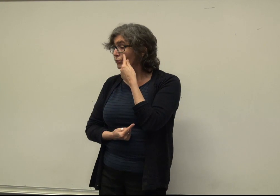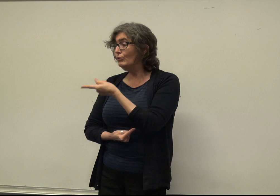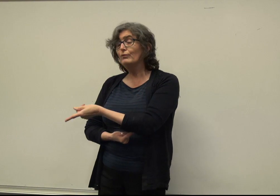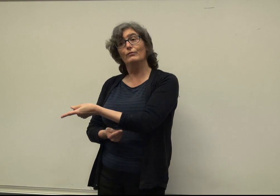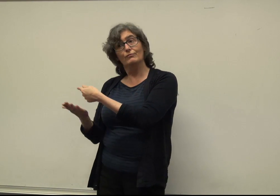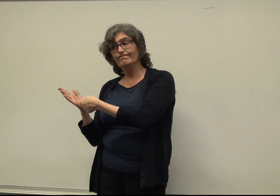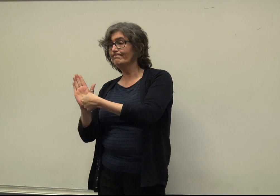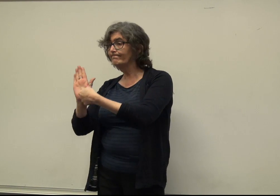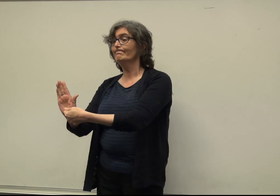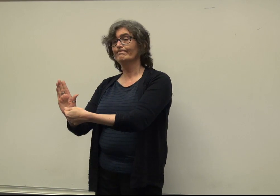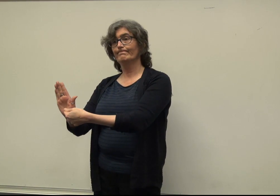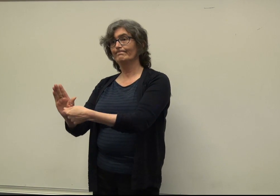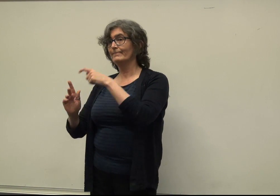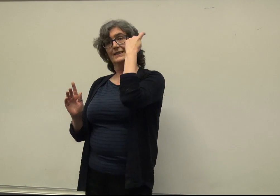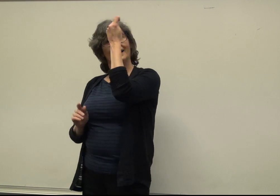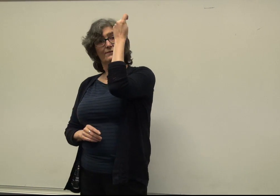detail.